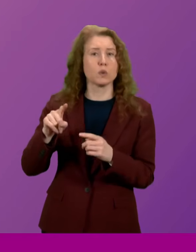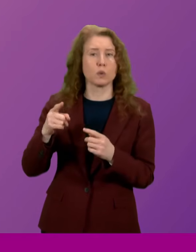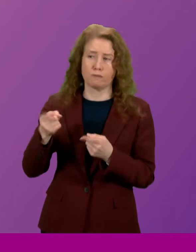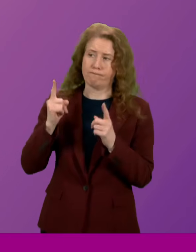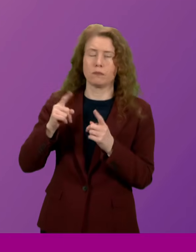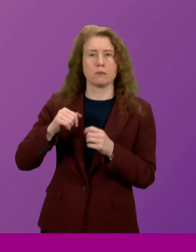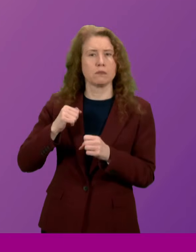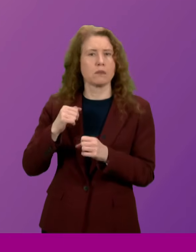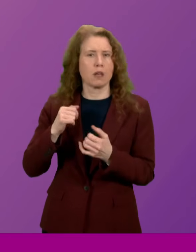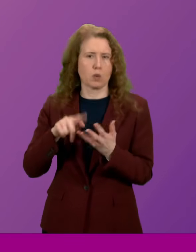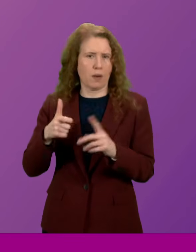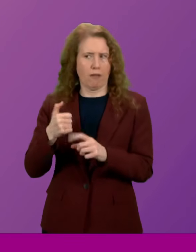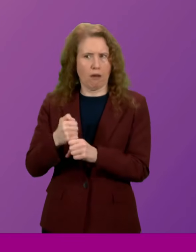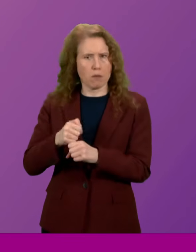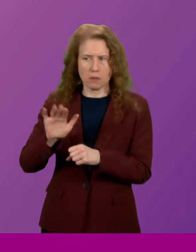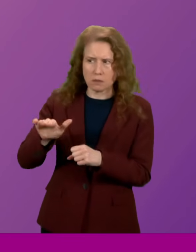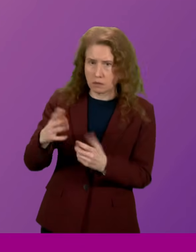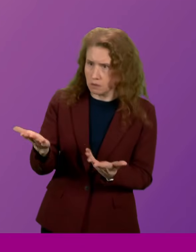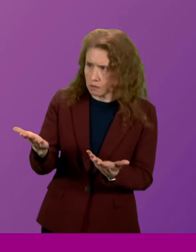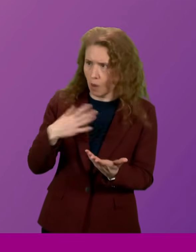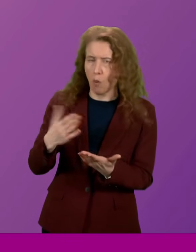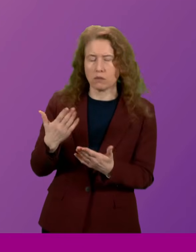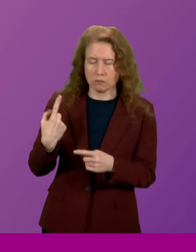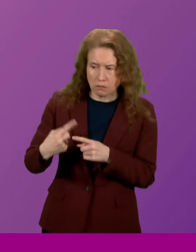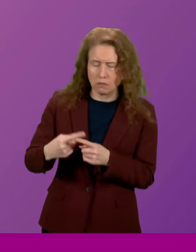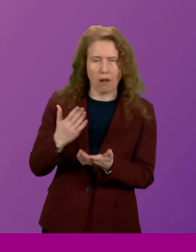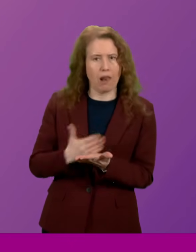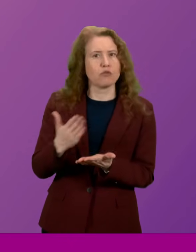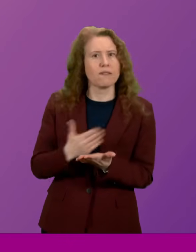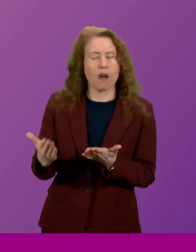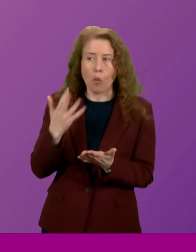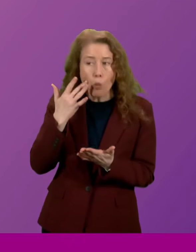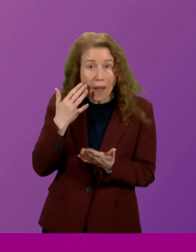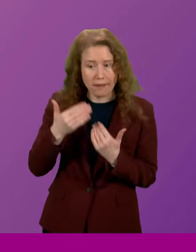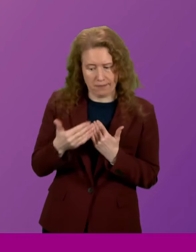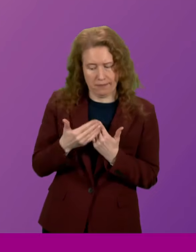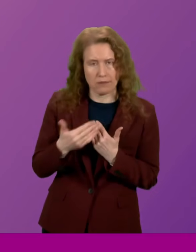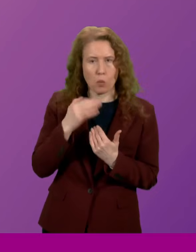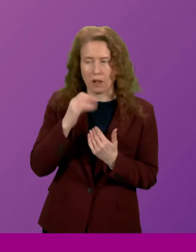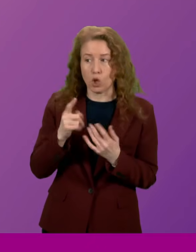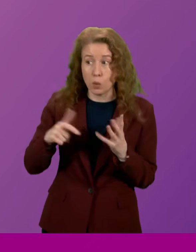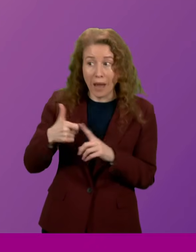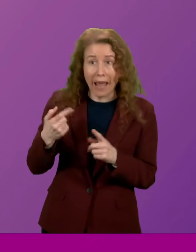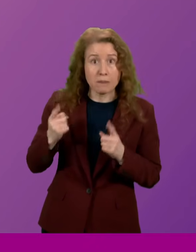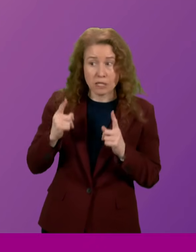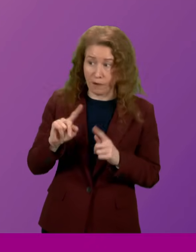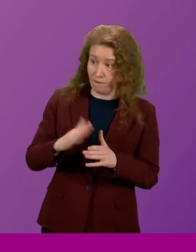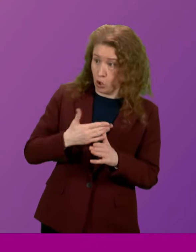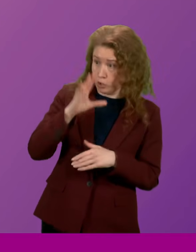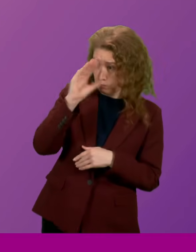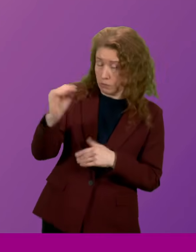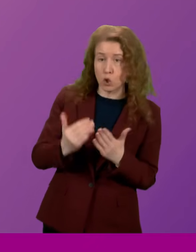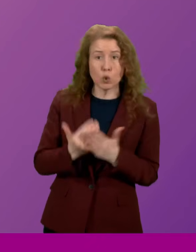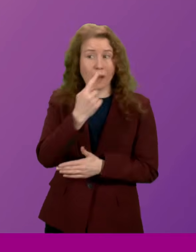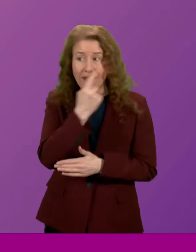day after his announcement, asking for the earliest clarification on when exactly UK ministers were first made aware of this new evidence,